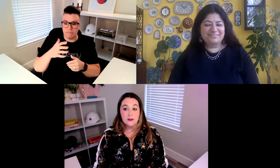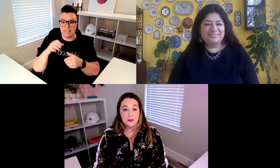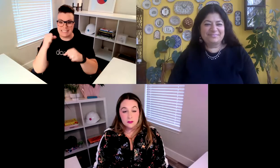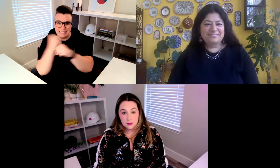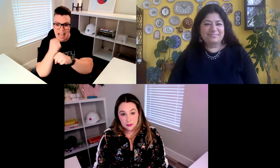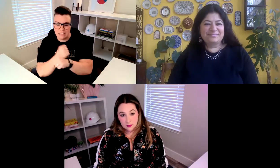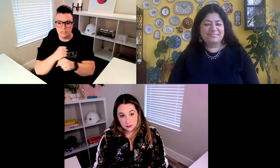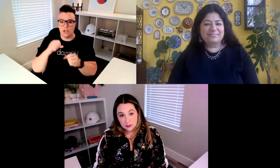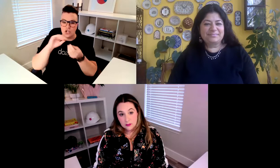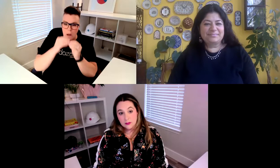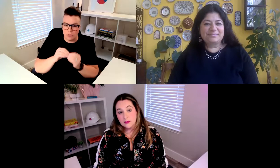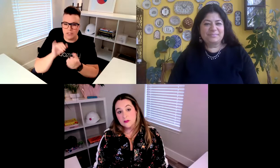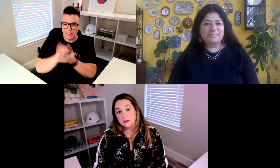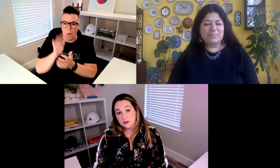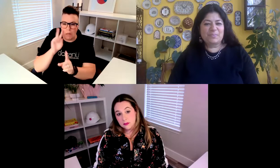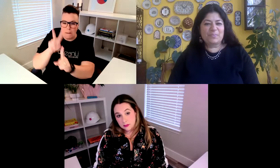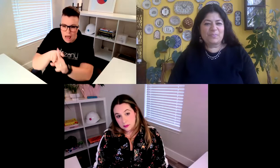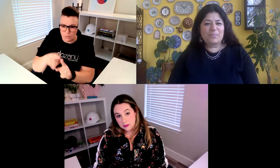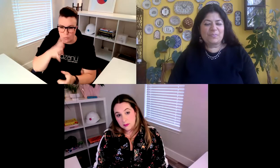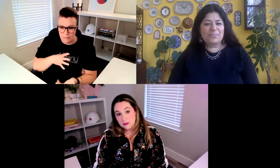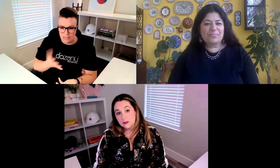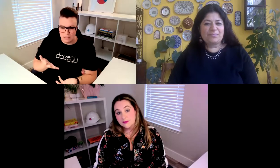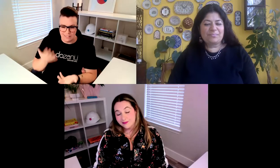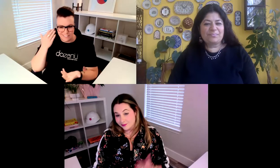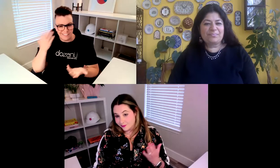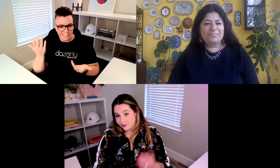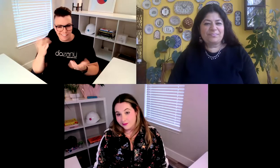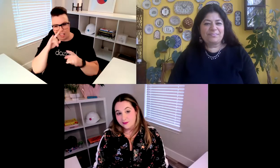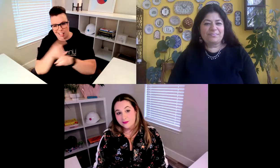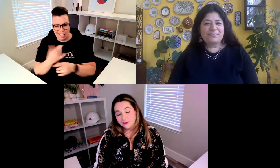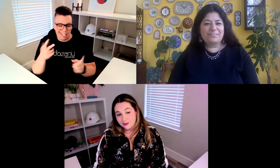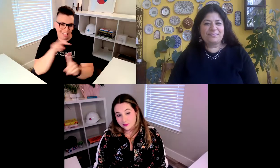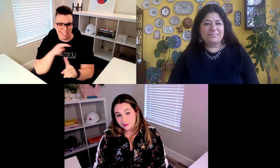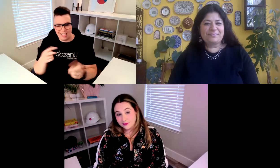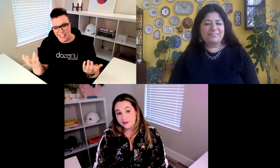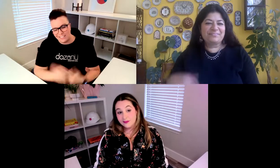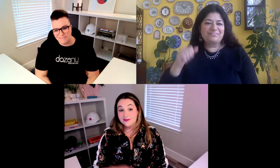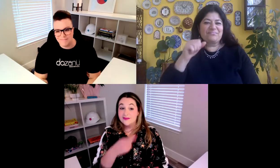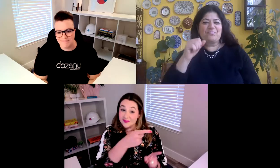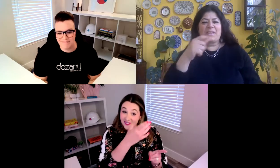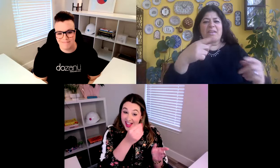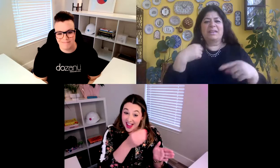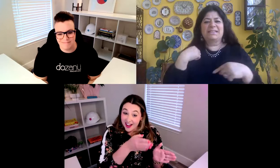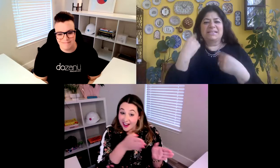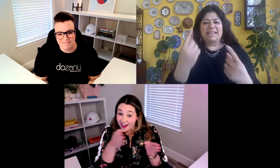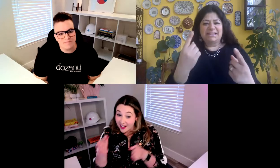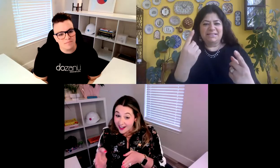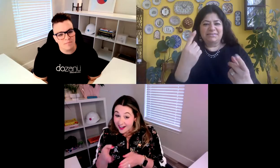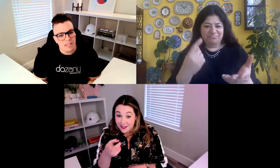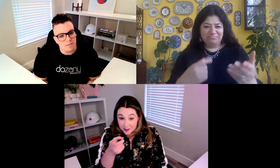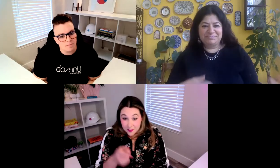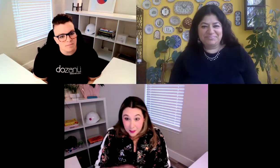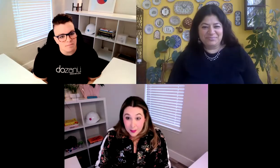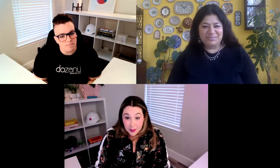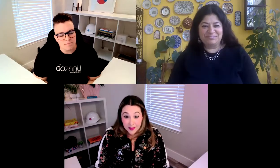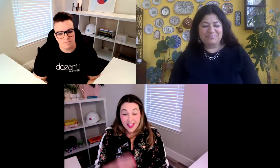think women-owned marketing really delivers more. We'll get more numbers and we'll know how to apply and appeal to women. So there is irony